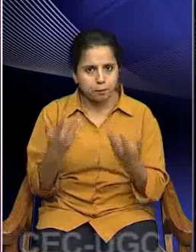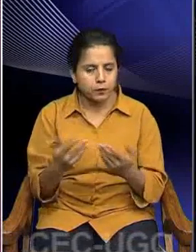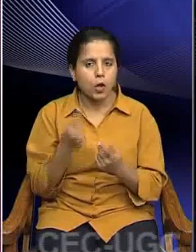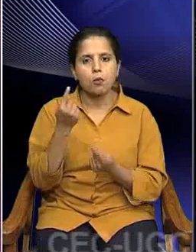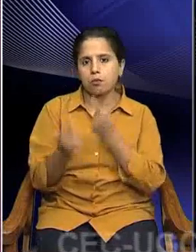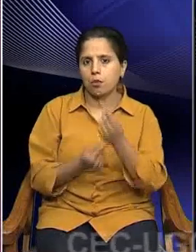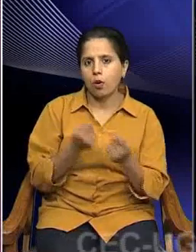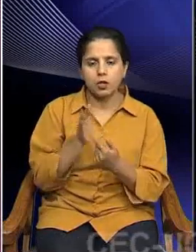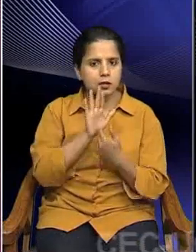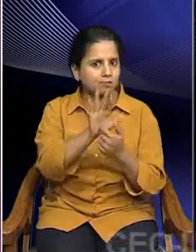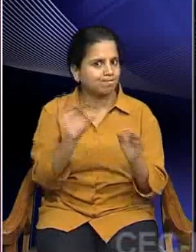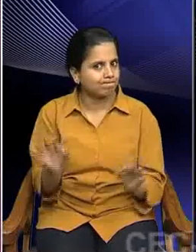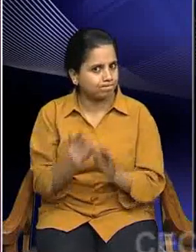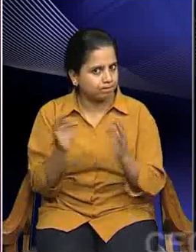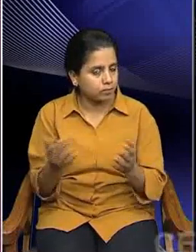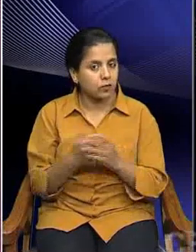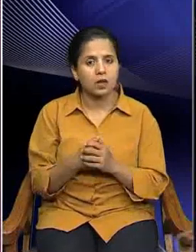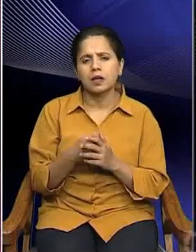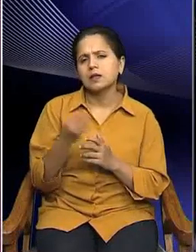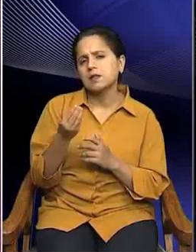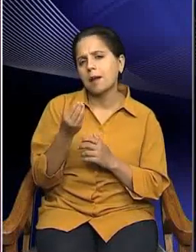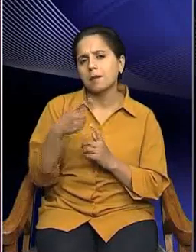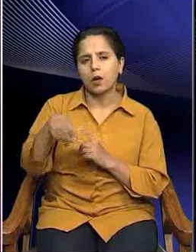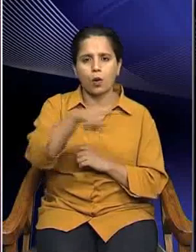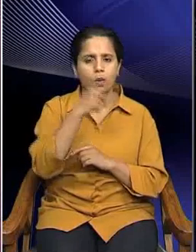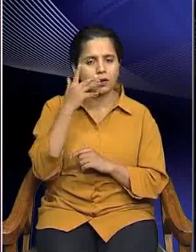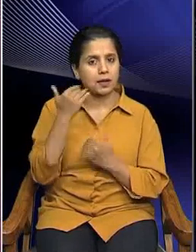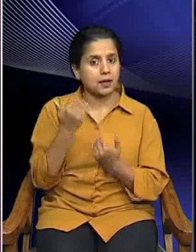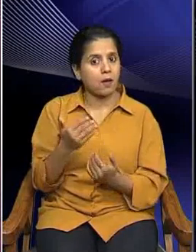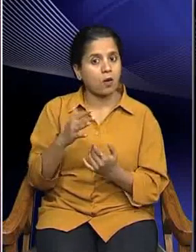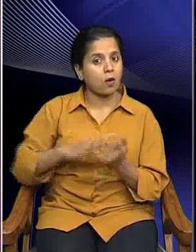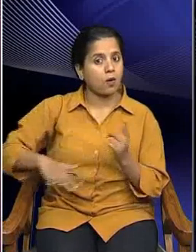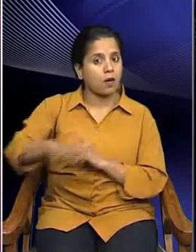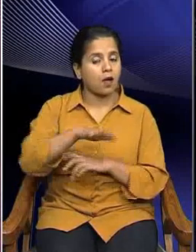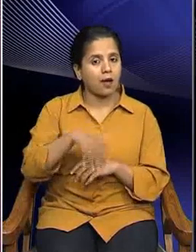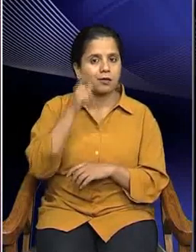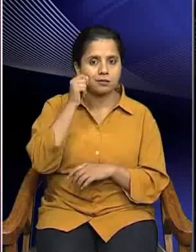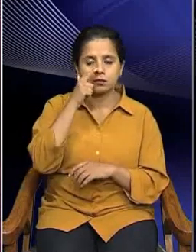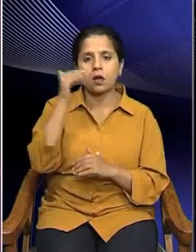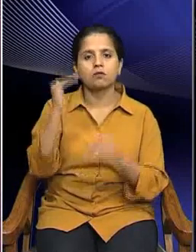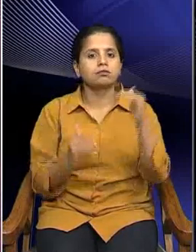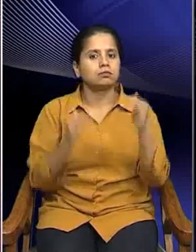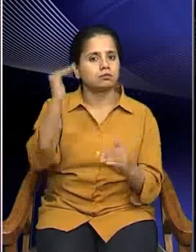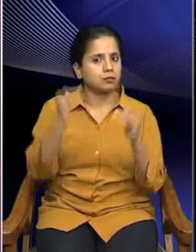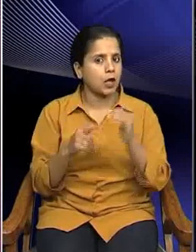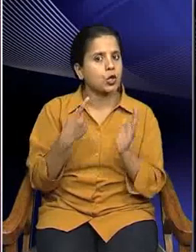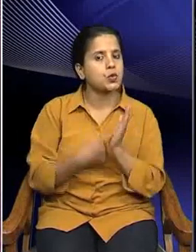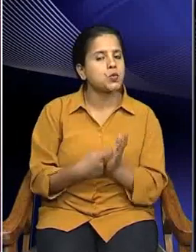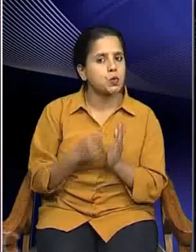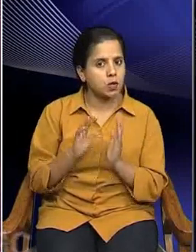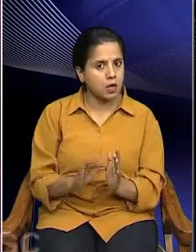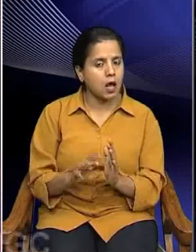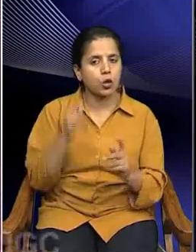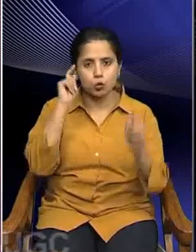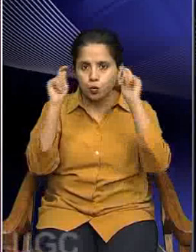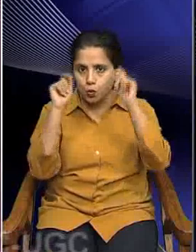and the political representation. So in some way, the prevailing gender inequality, norms,